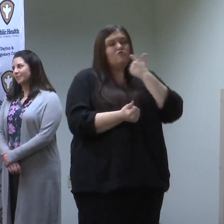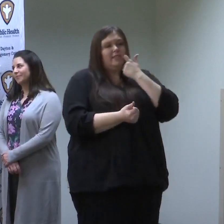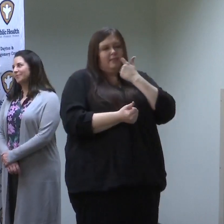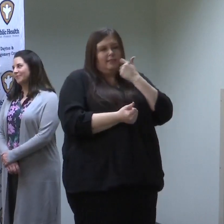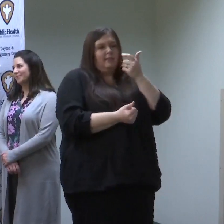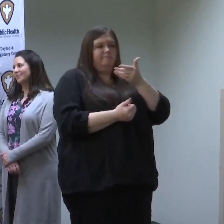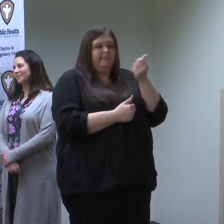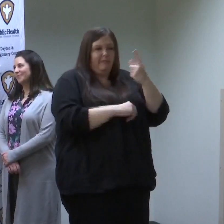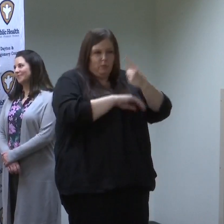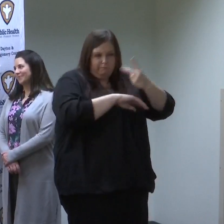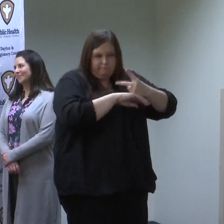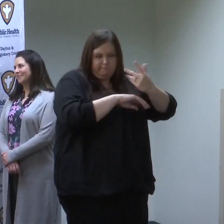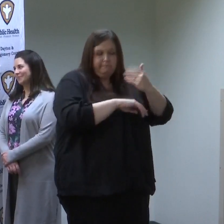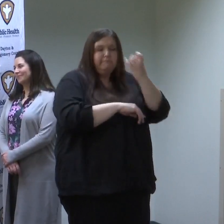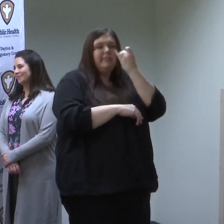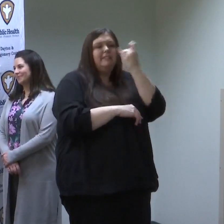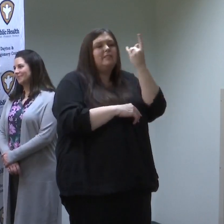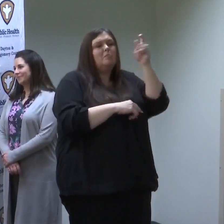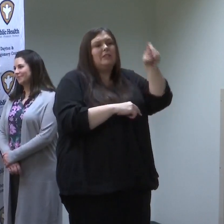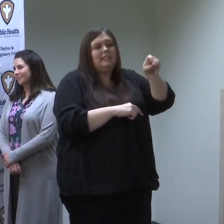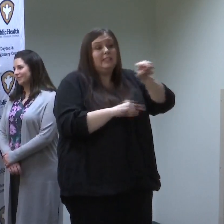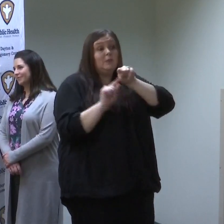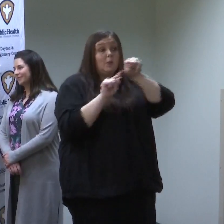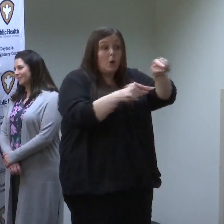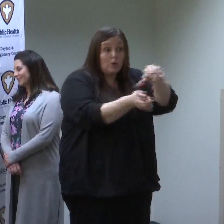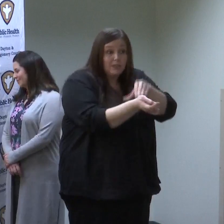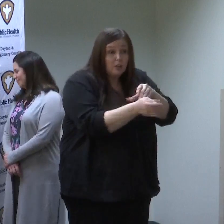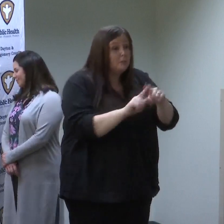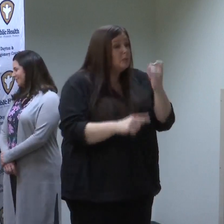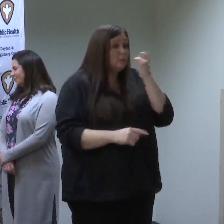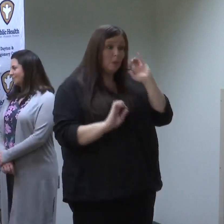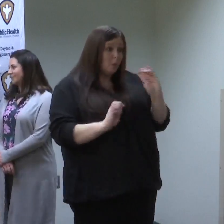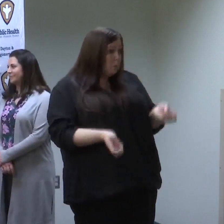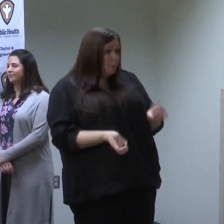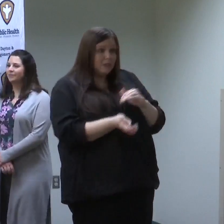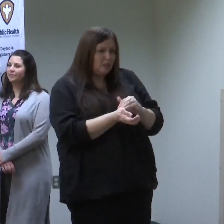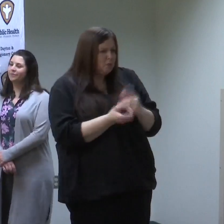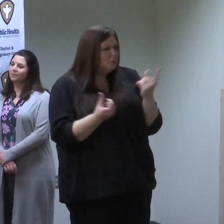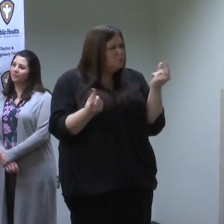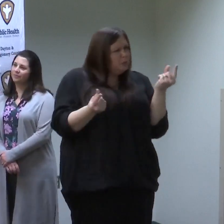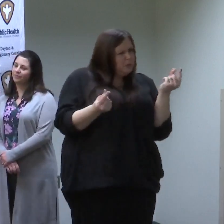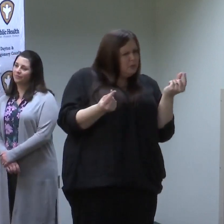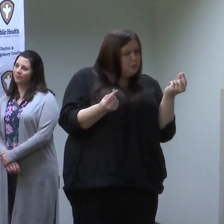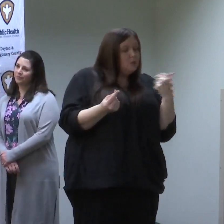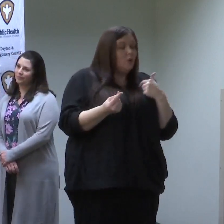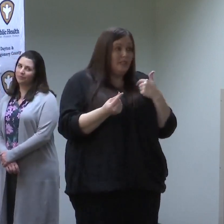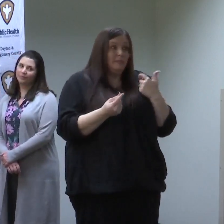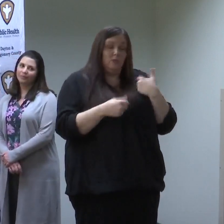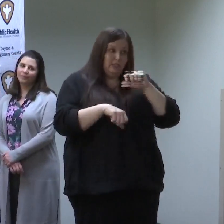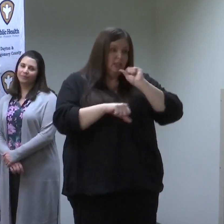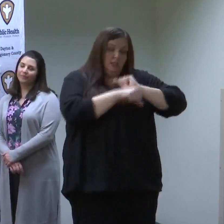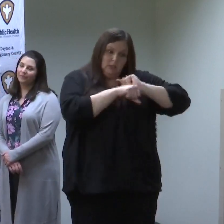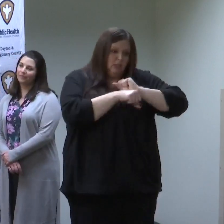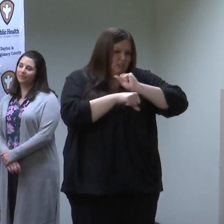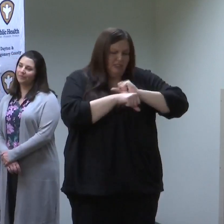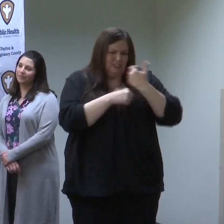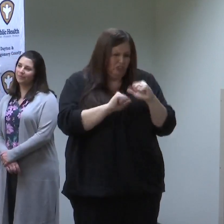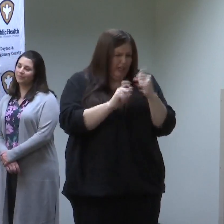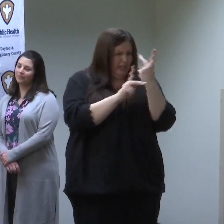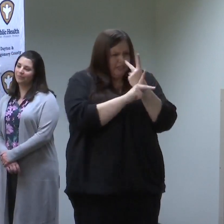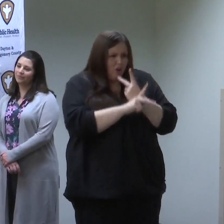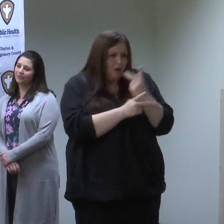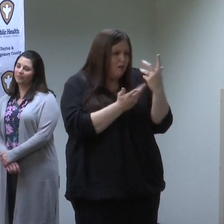what happens if someone needs to see their doctor and they don't have a physician? And so we've been working over the last several days to